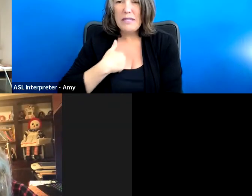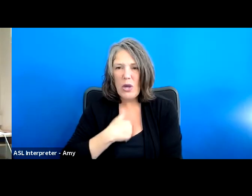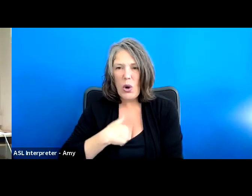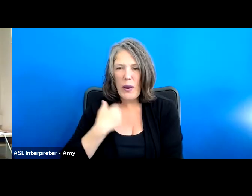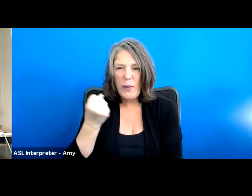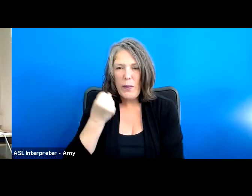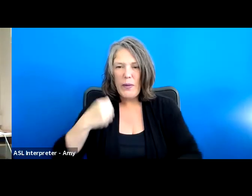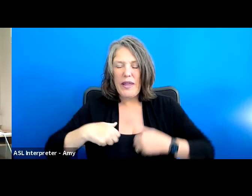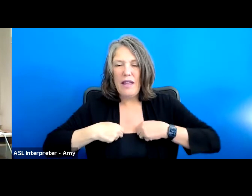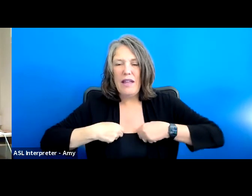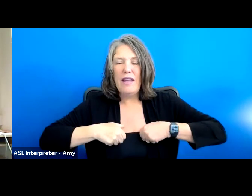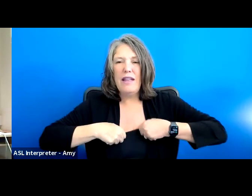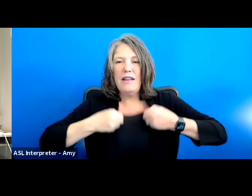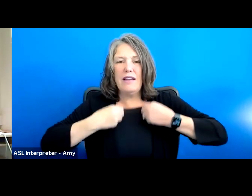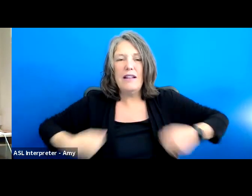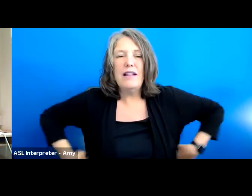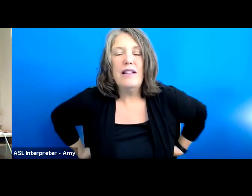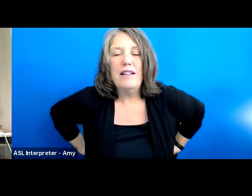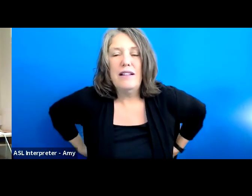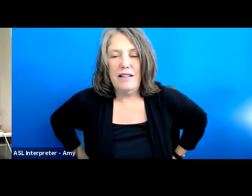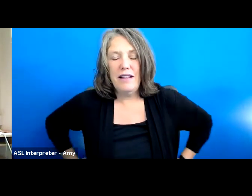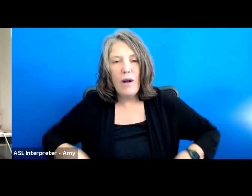on. The image on this